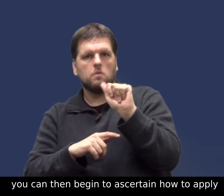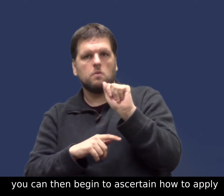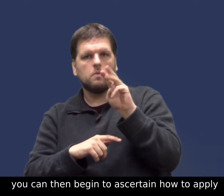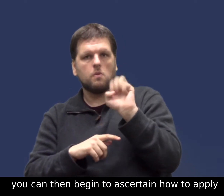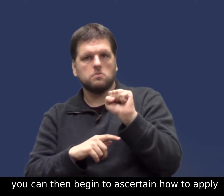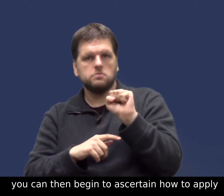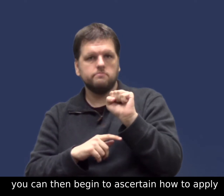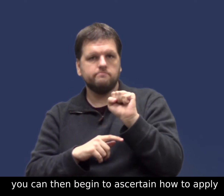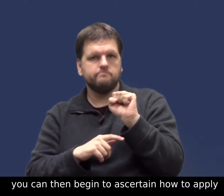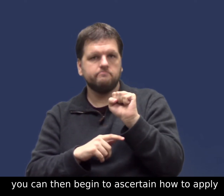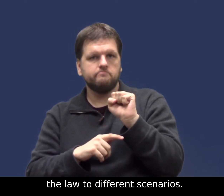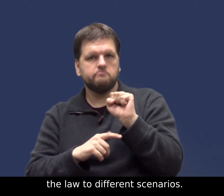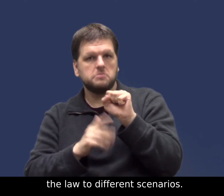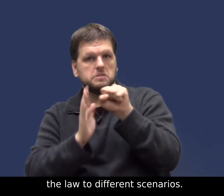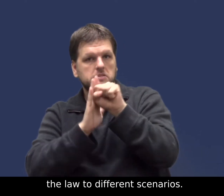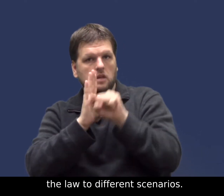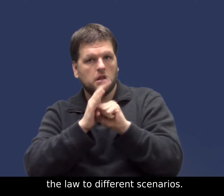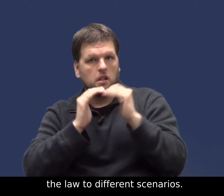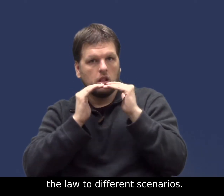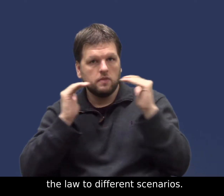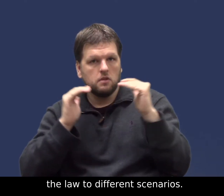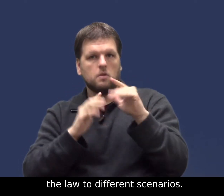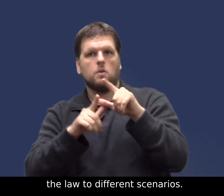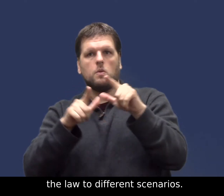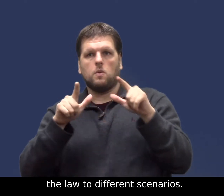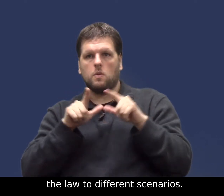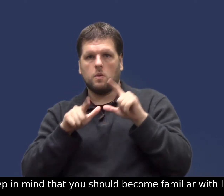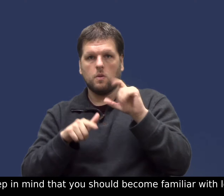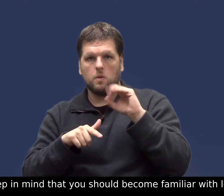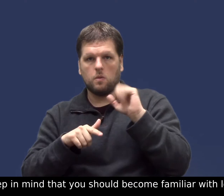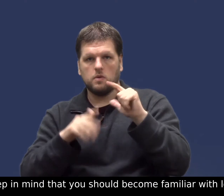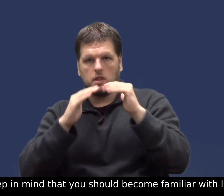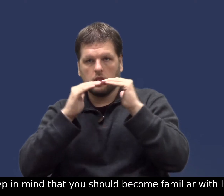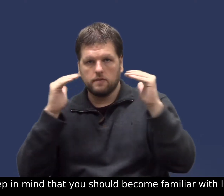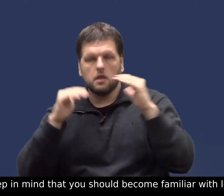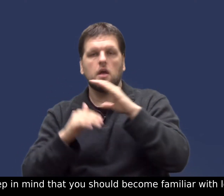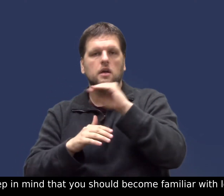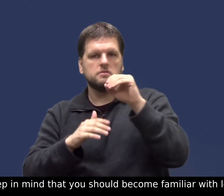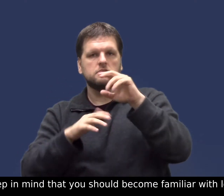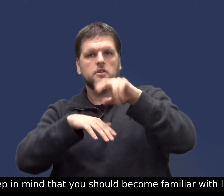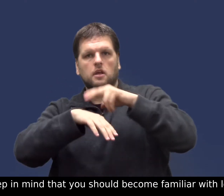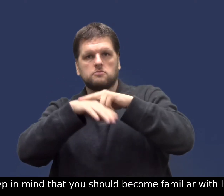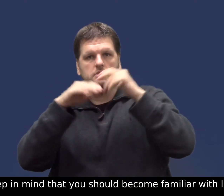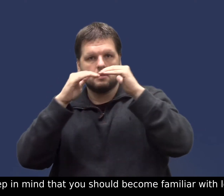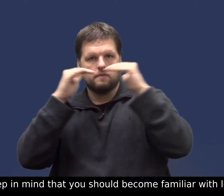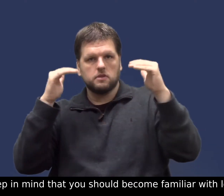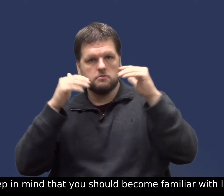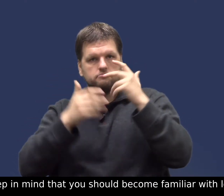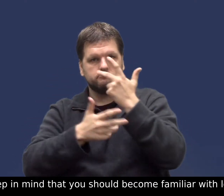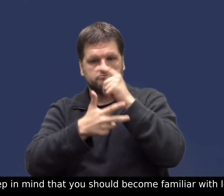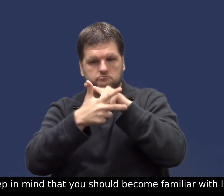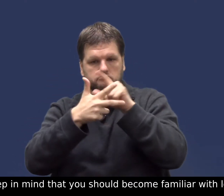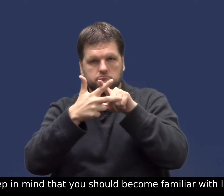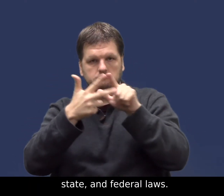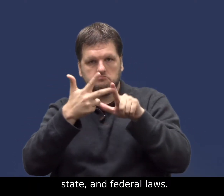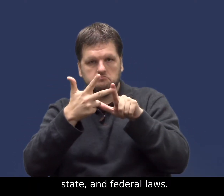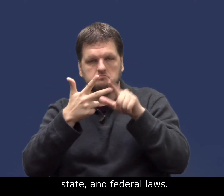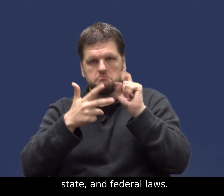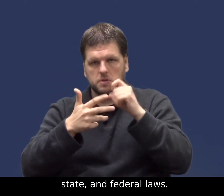ascertain how to apply the law to different scenarios. Keep in mind that you should become familiar with local, state,